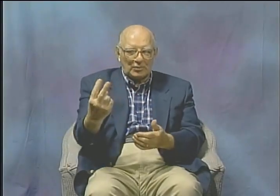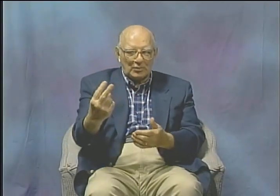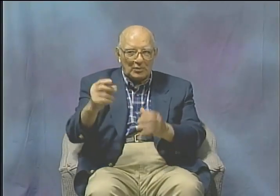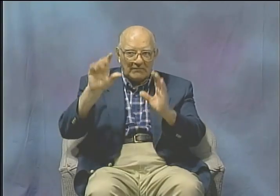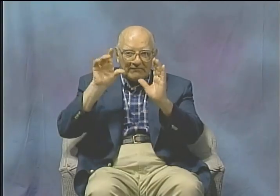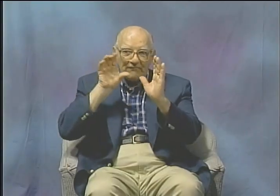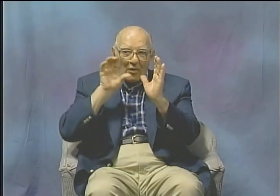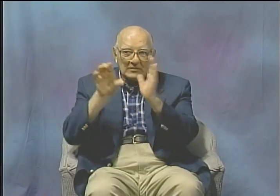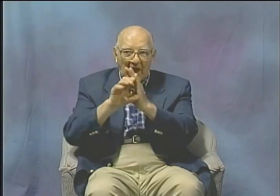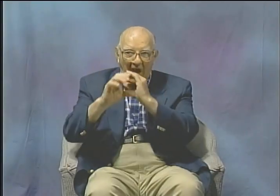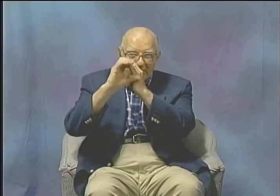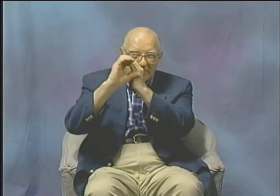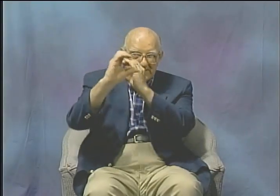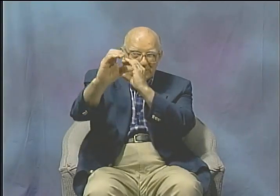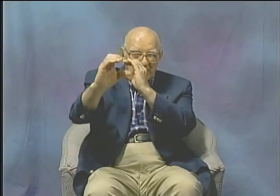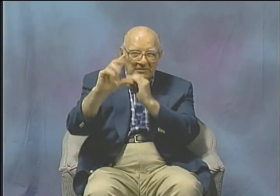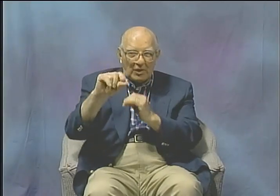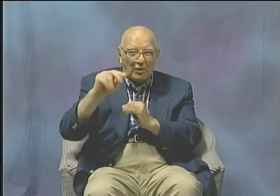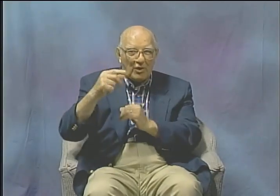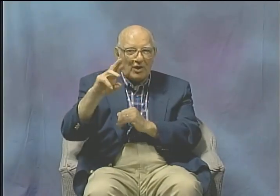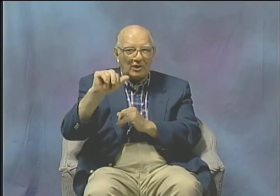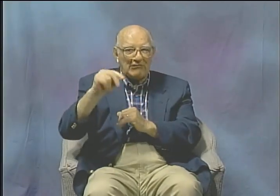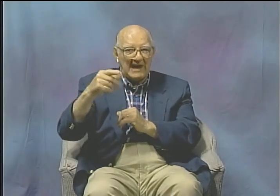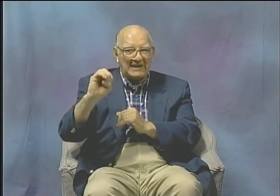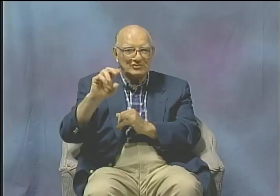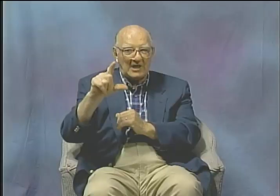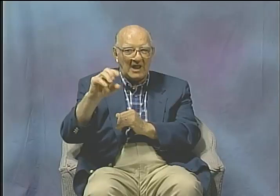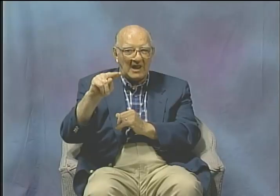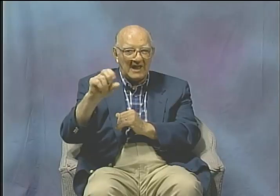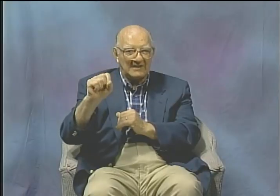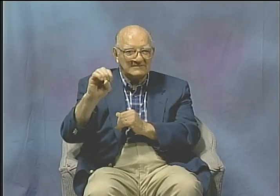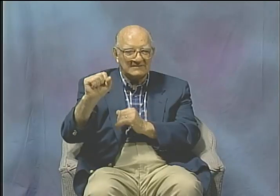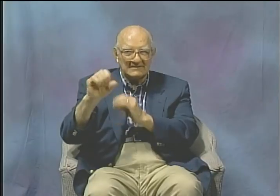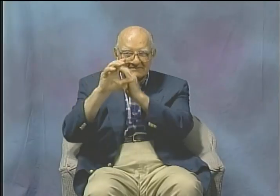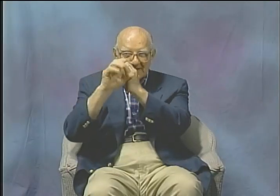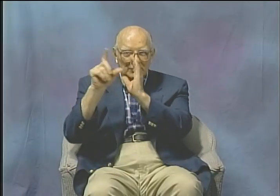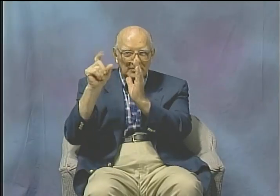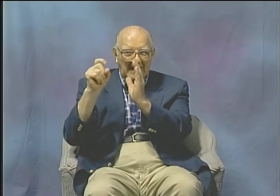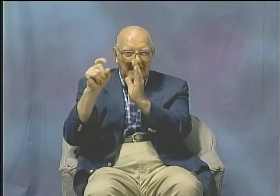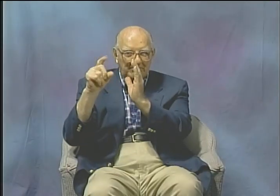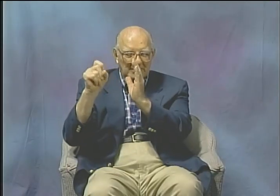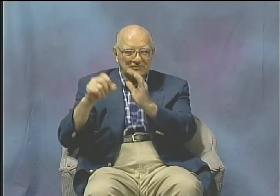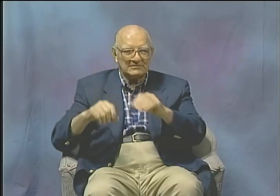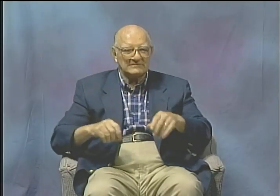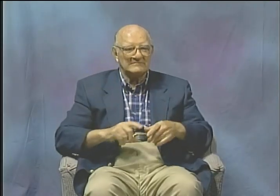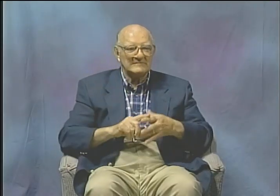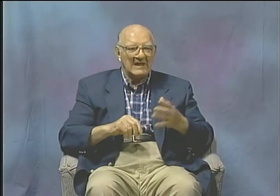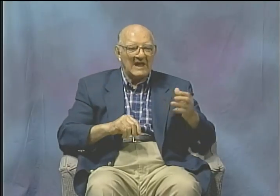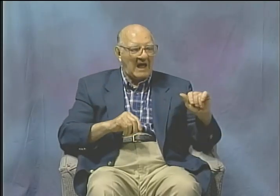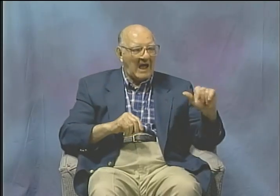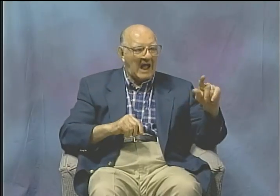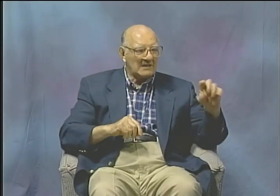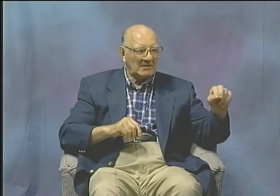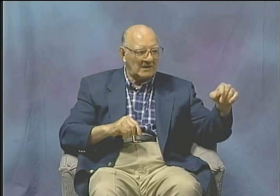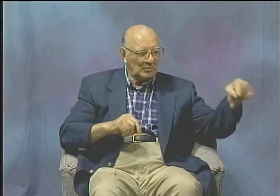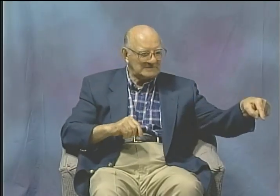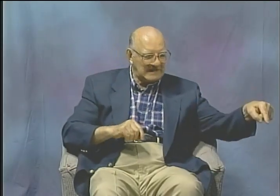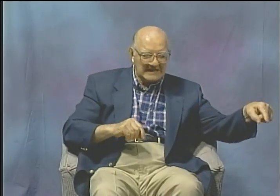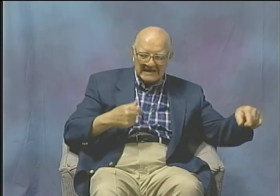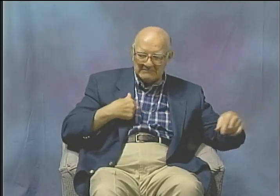two photographers with longer range lenses to take pictures. Alton was there and me